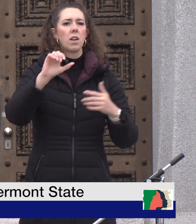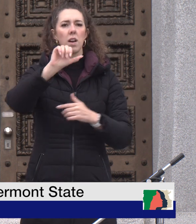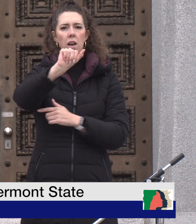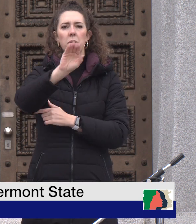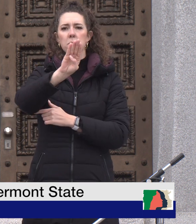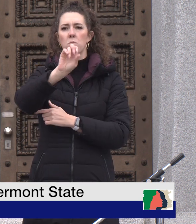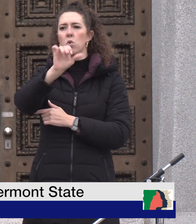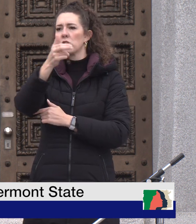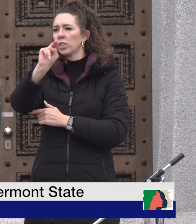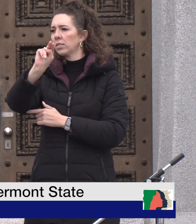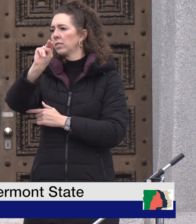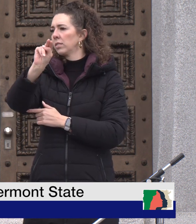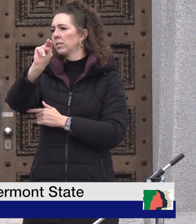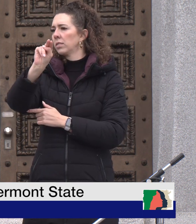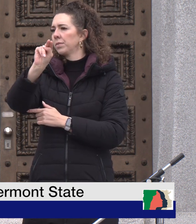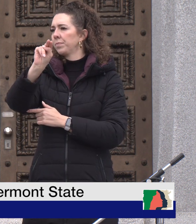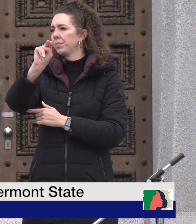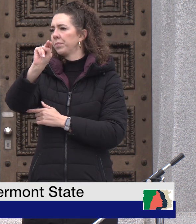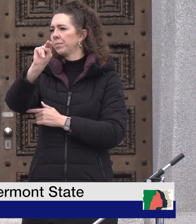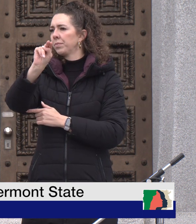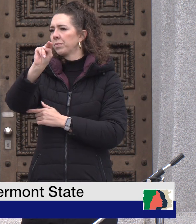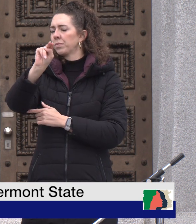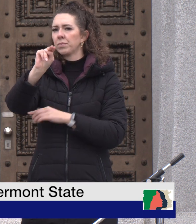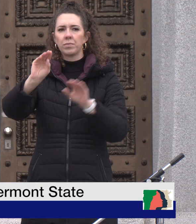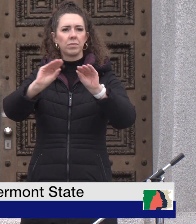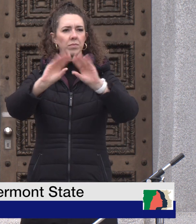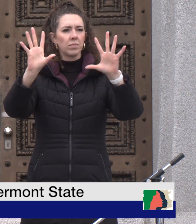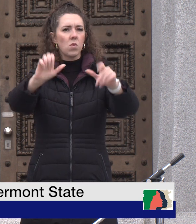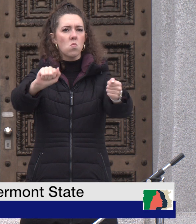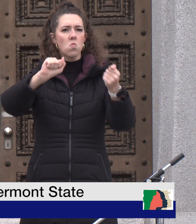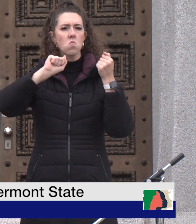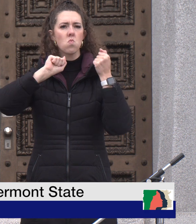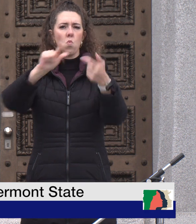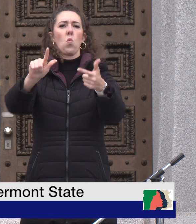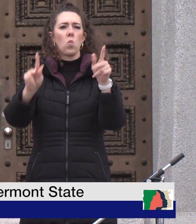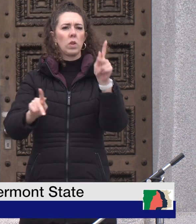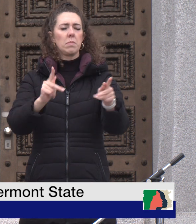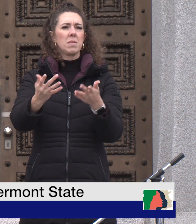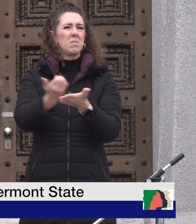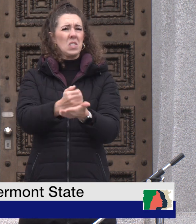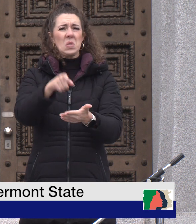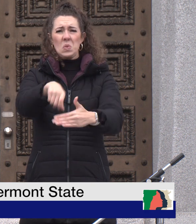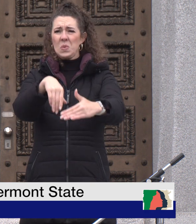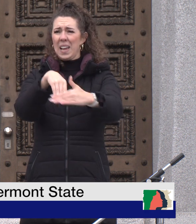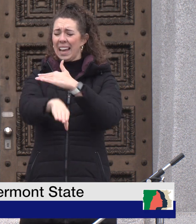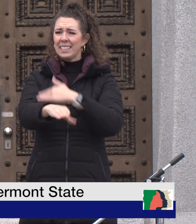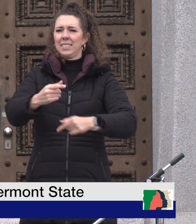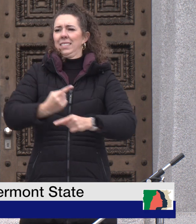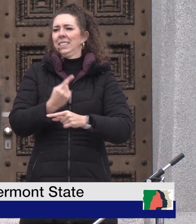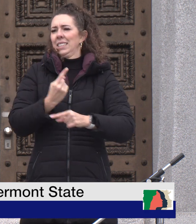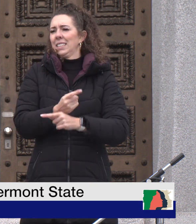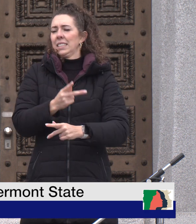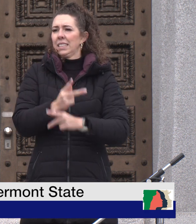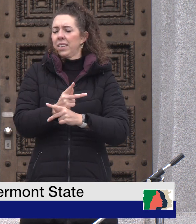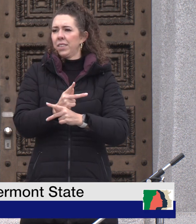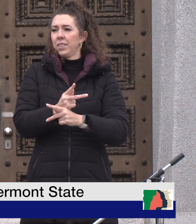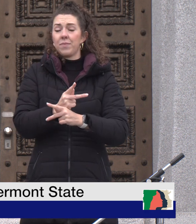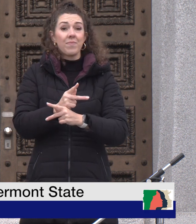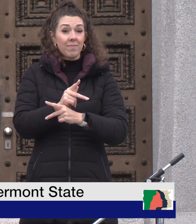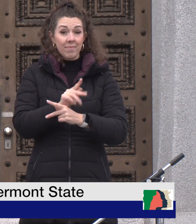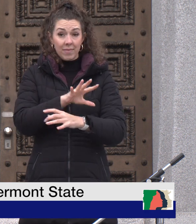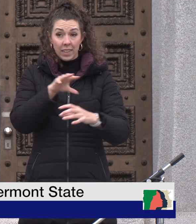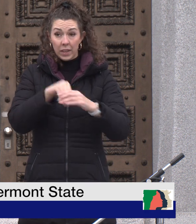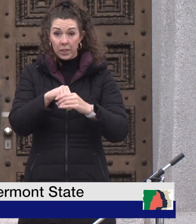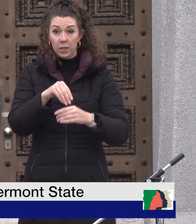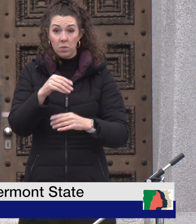abortion. All people deserve access to the care that they need, and that